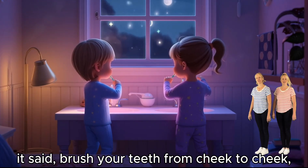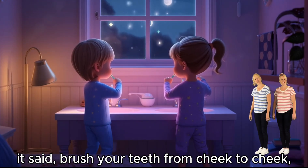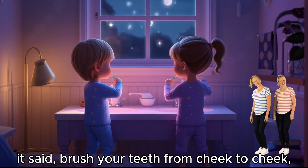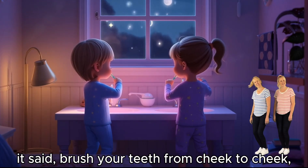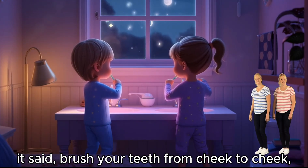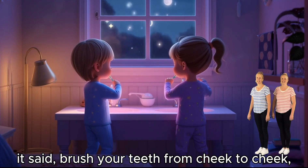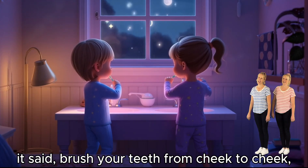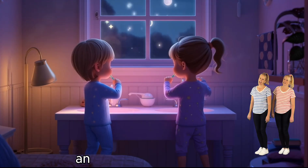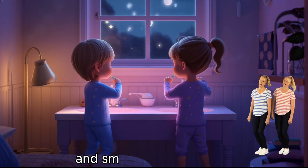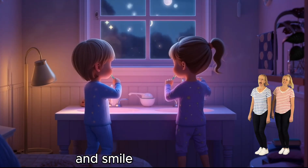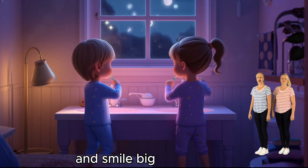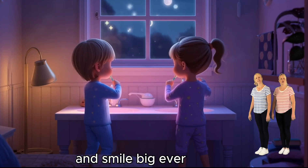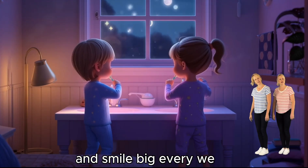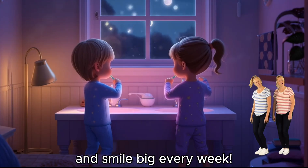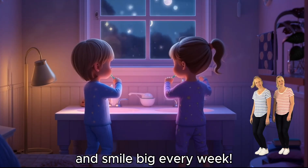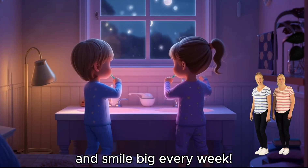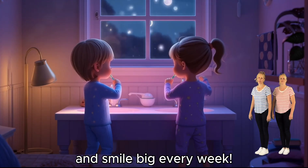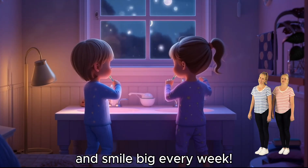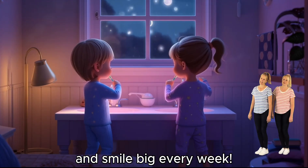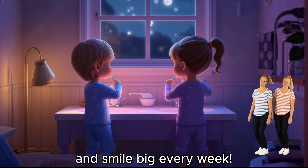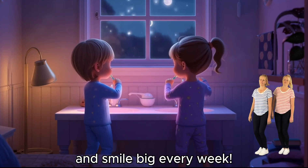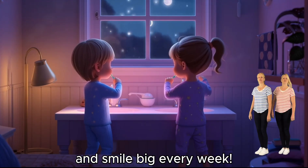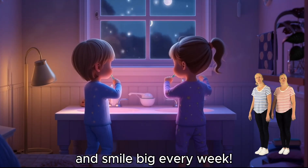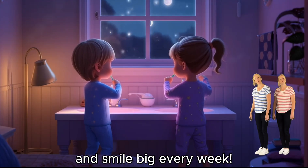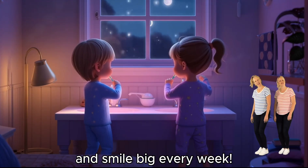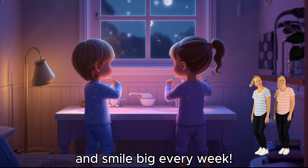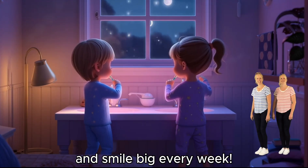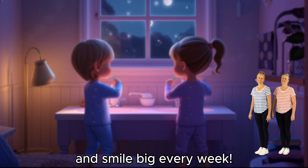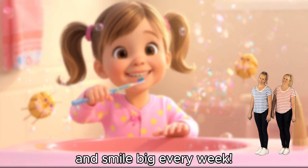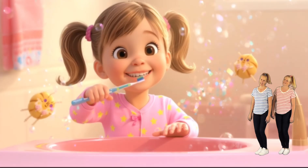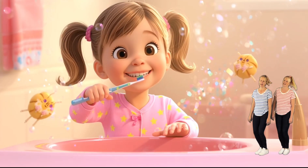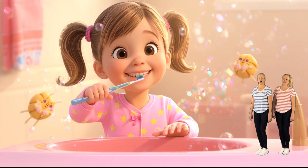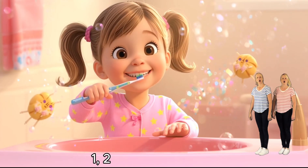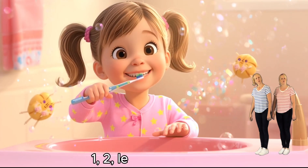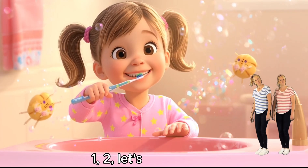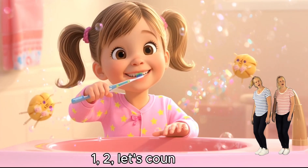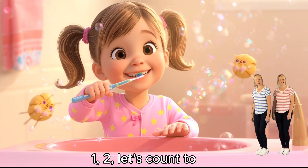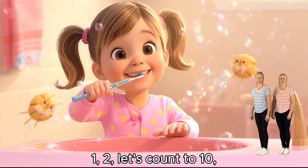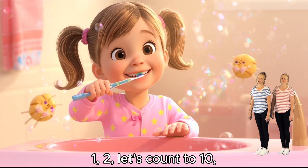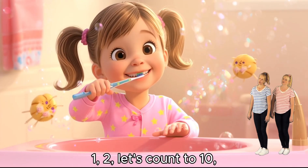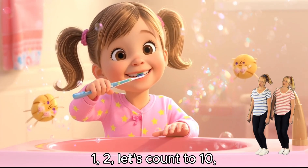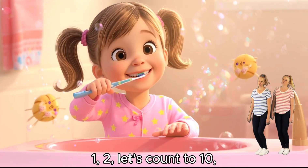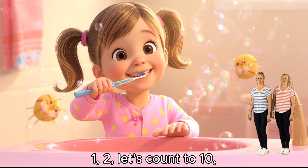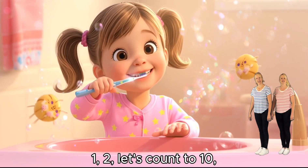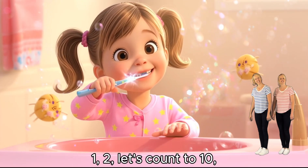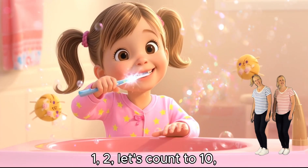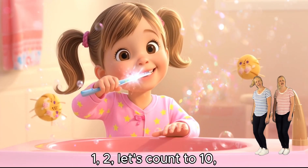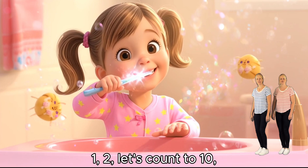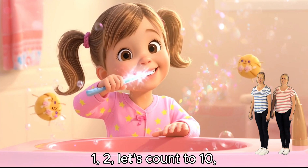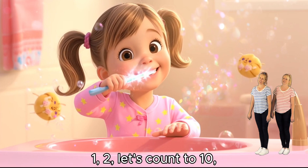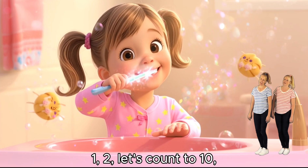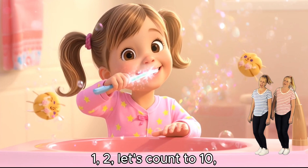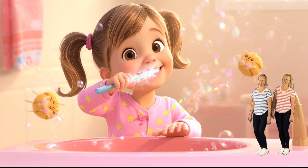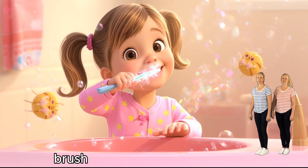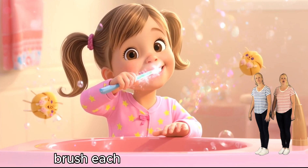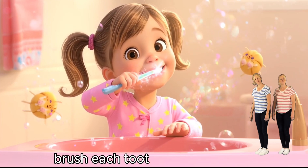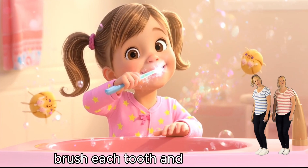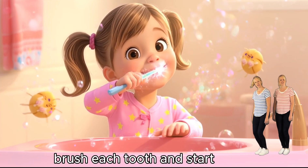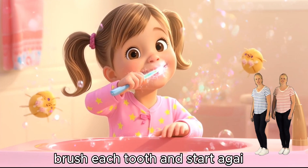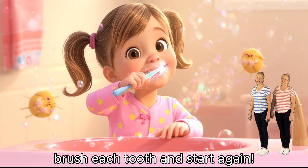cheek and smile big every week. 1, 2, let's count to 10. Brush each